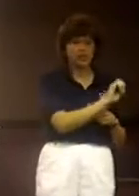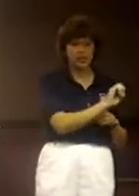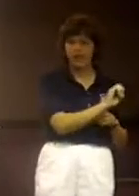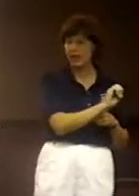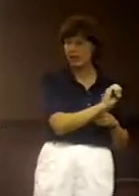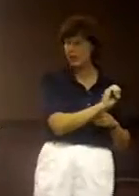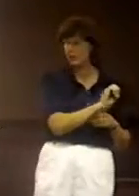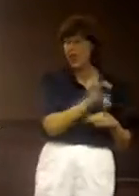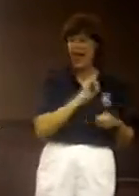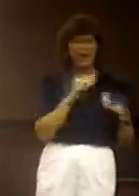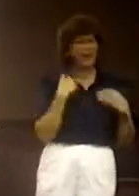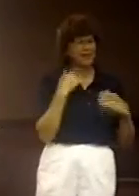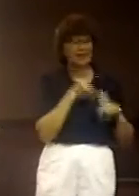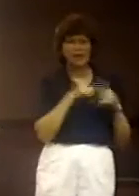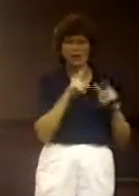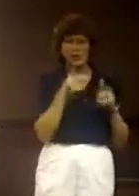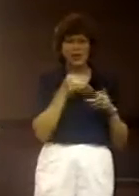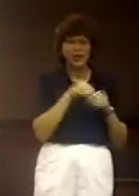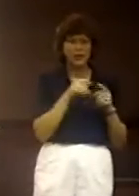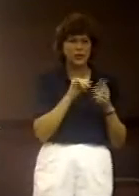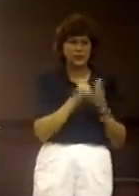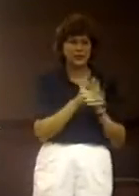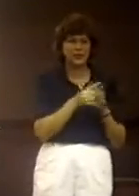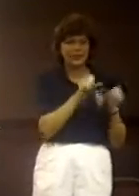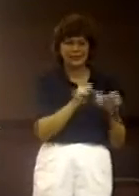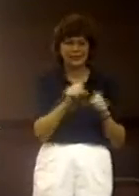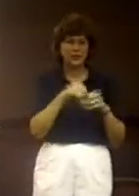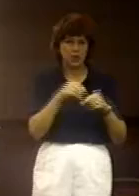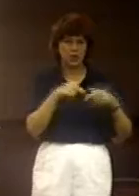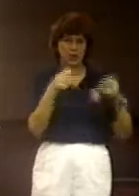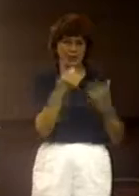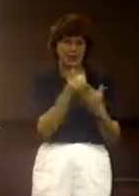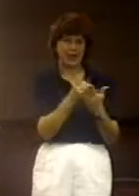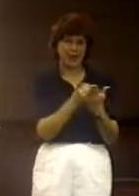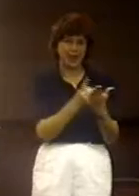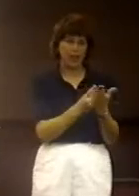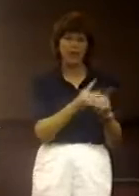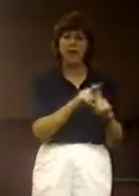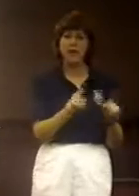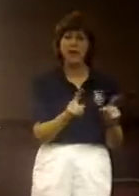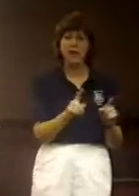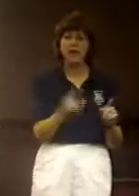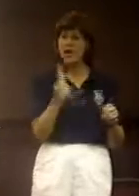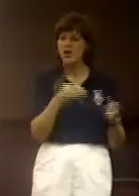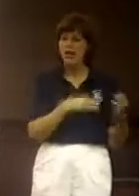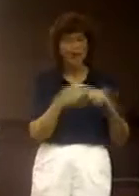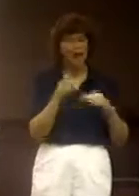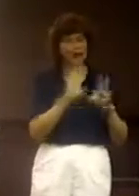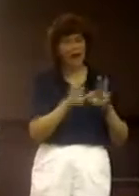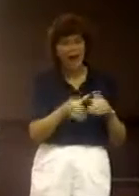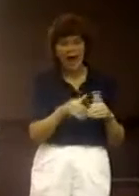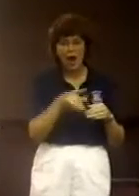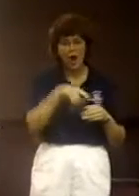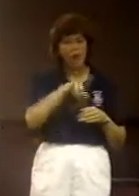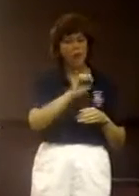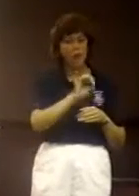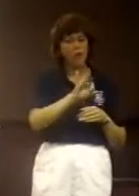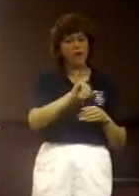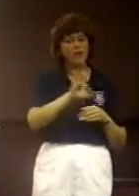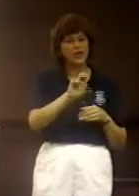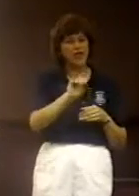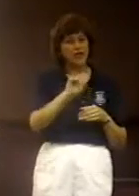these systems in great detail, but no matter how proficiently